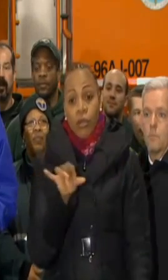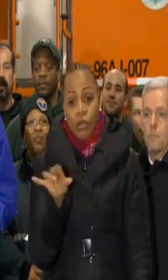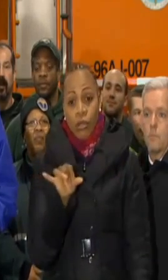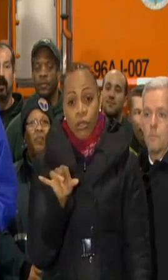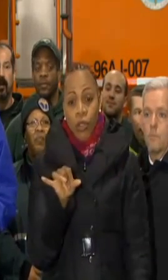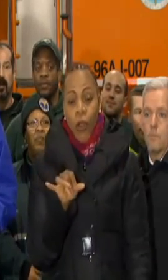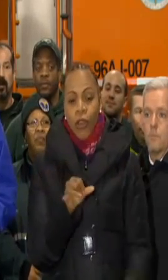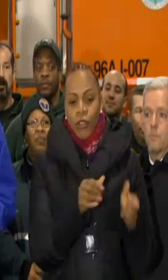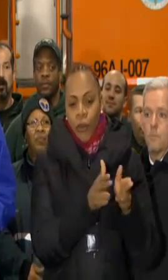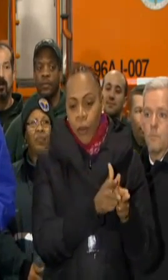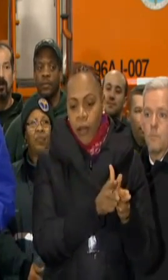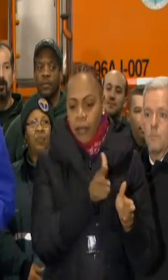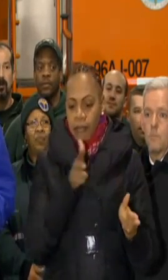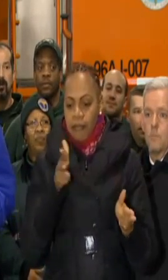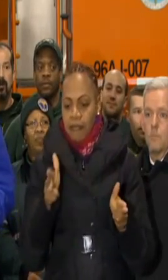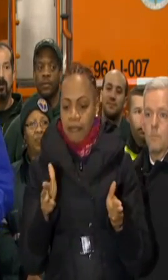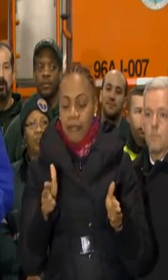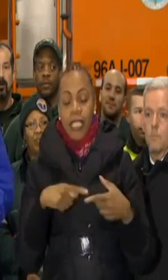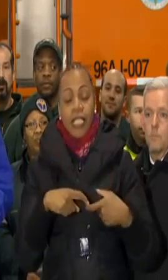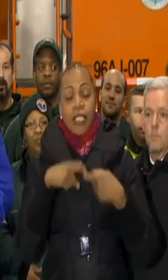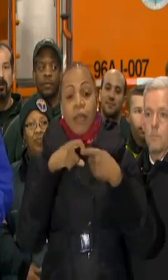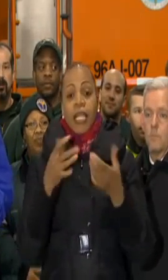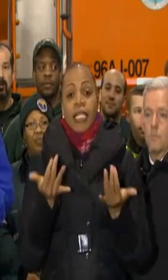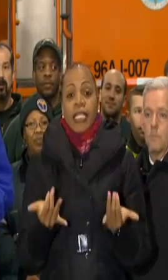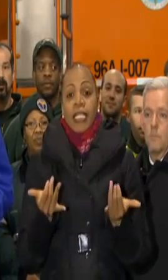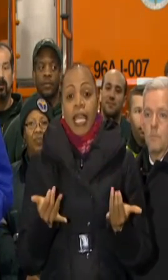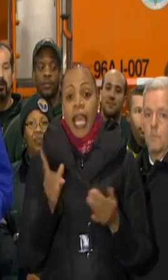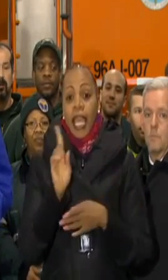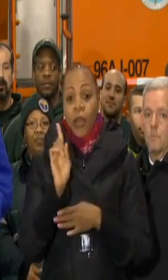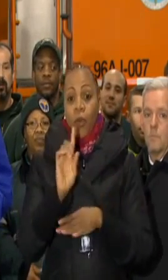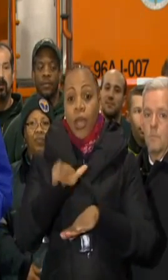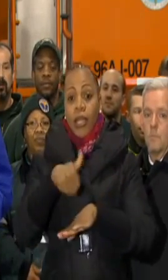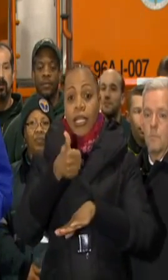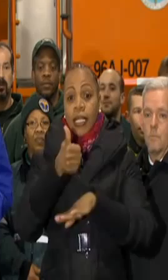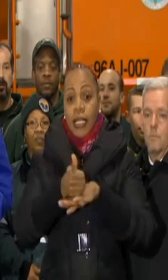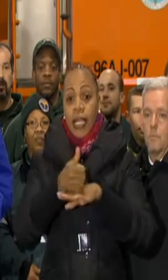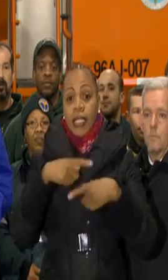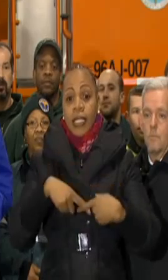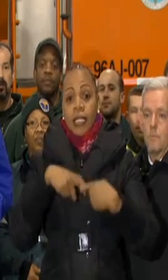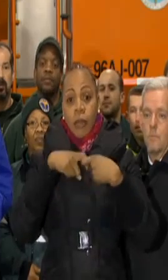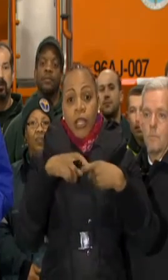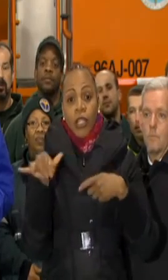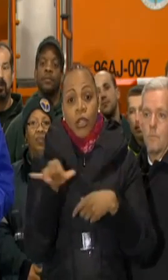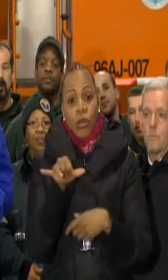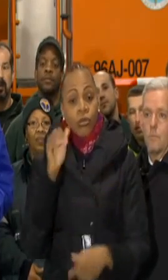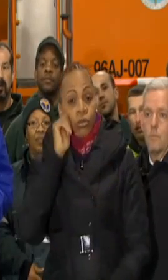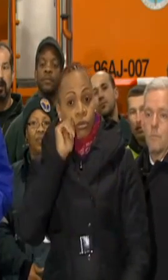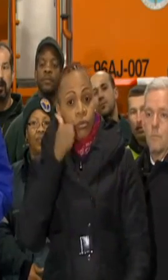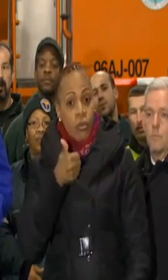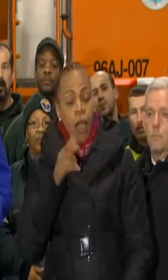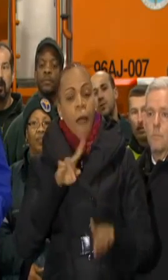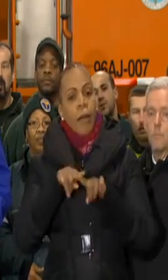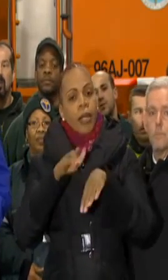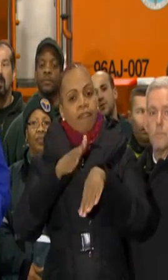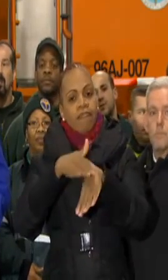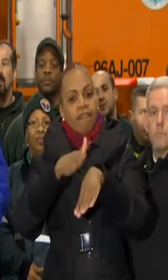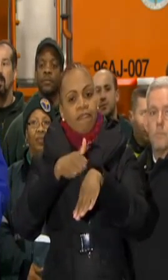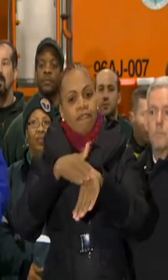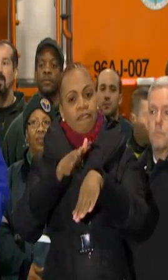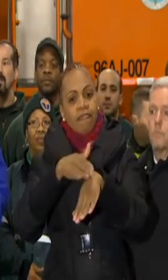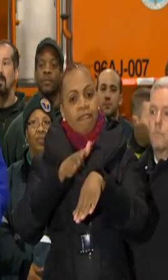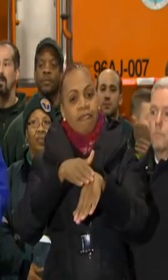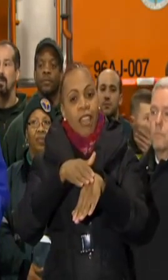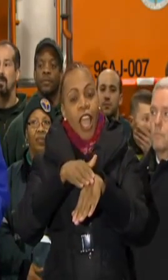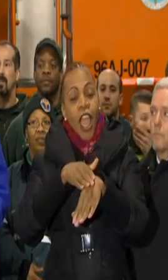alternate side parking suspended today, and where it exists will be suspended tomorrow. But I caution that parking